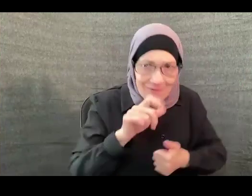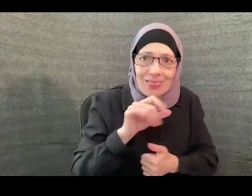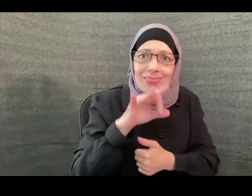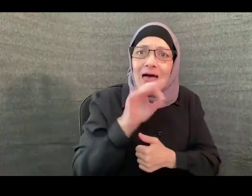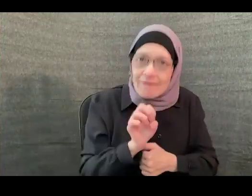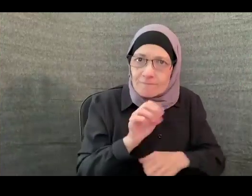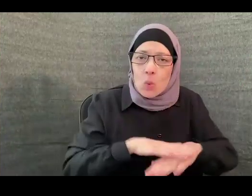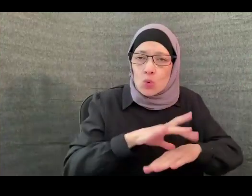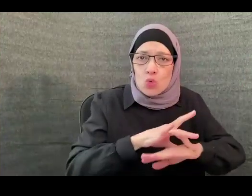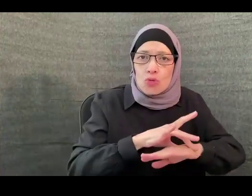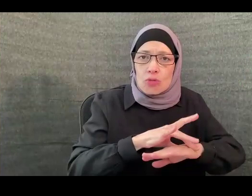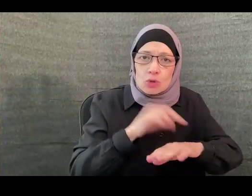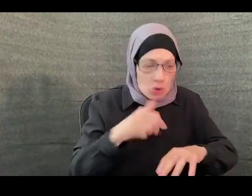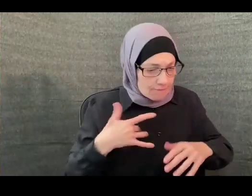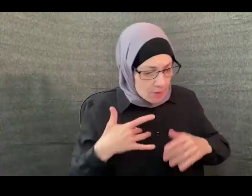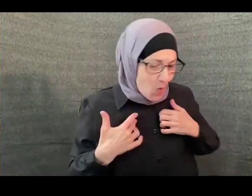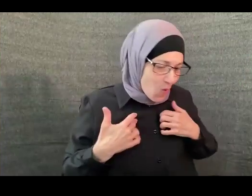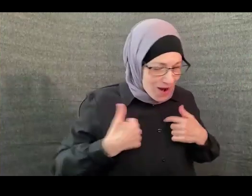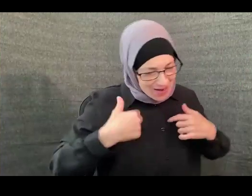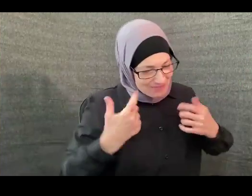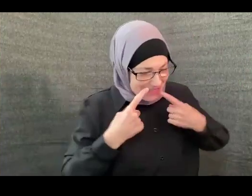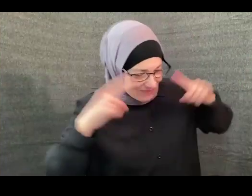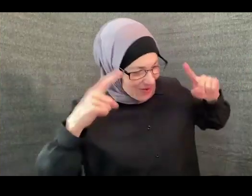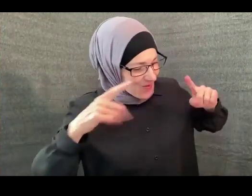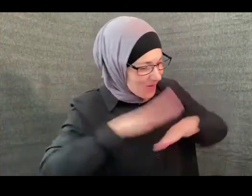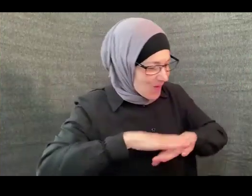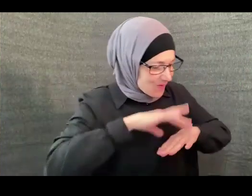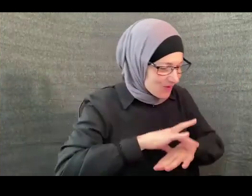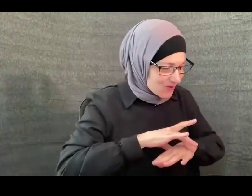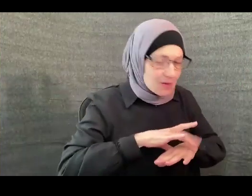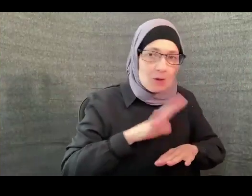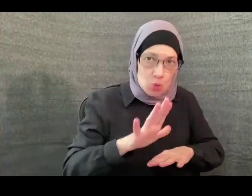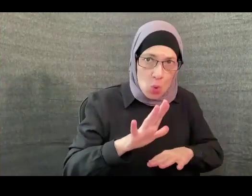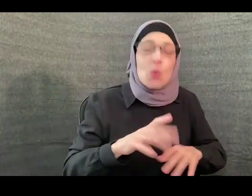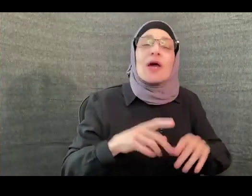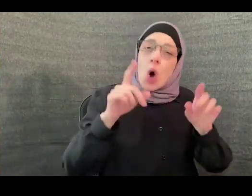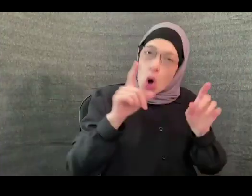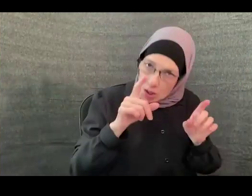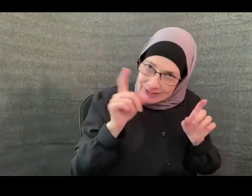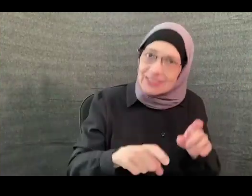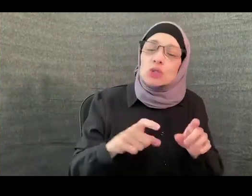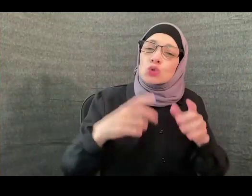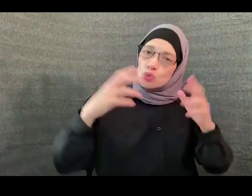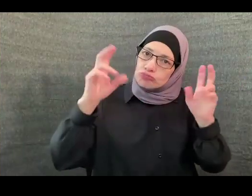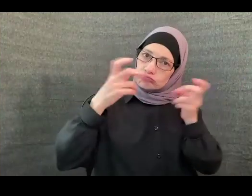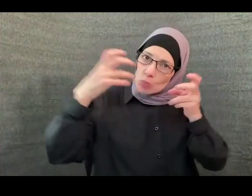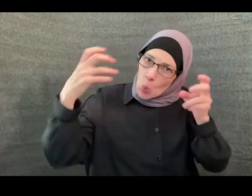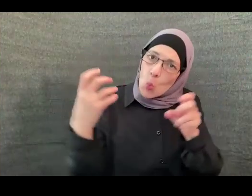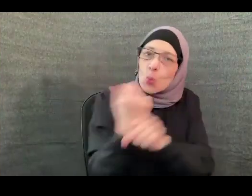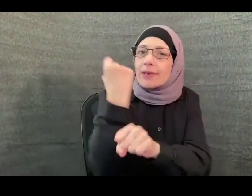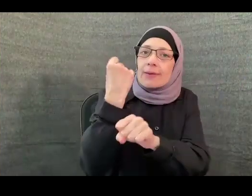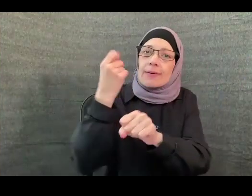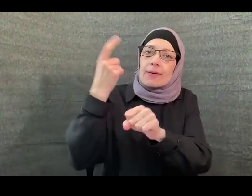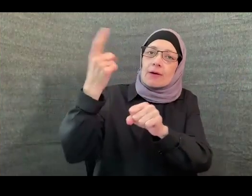Be a winner in the following life, in the following part of this